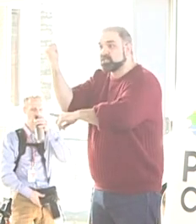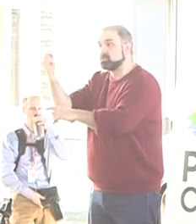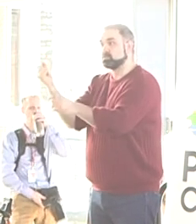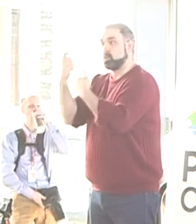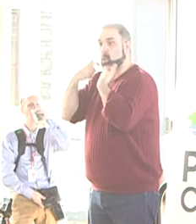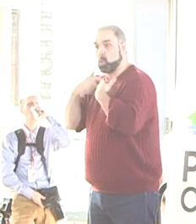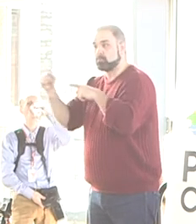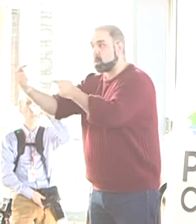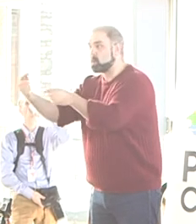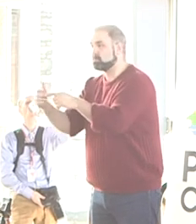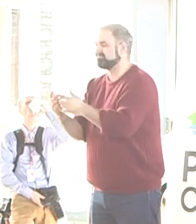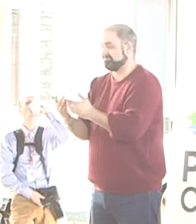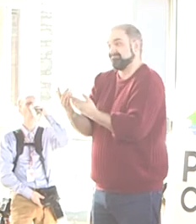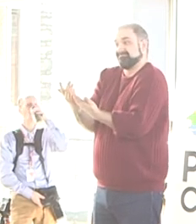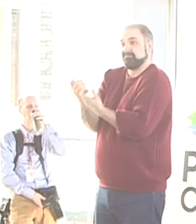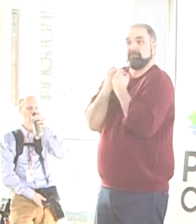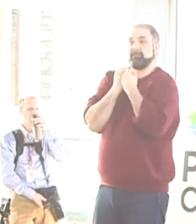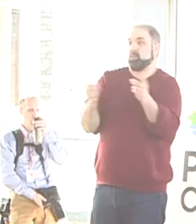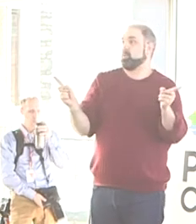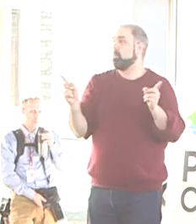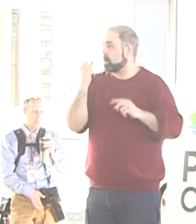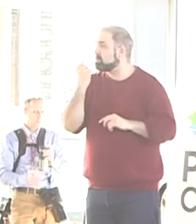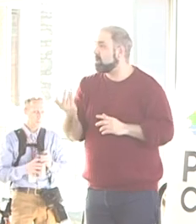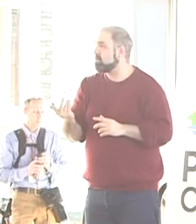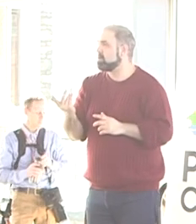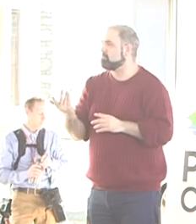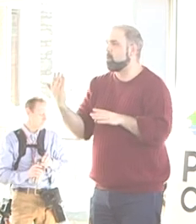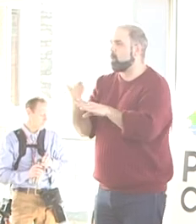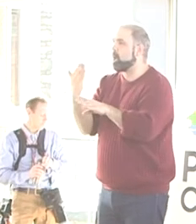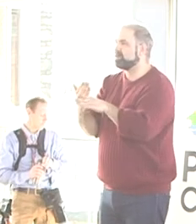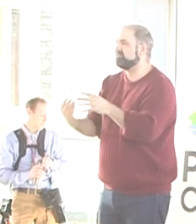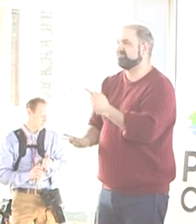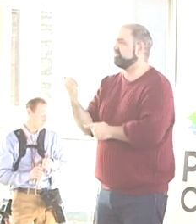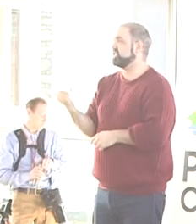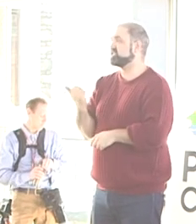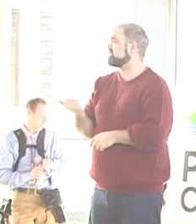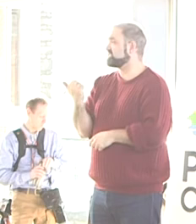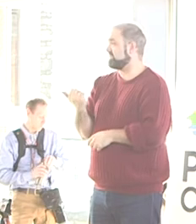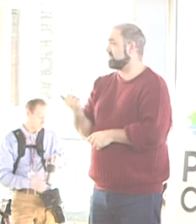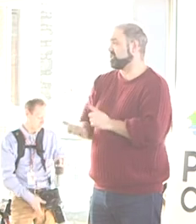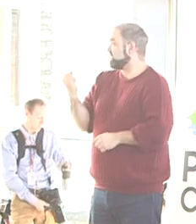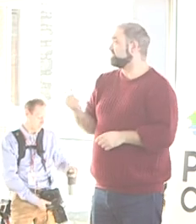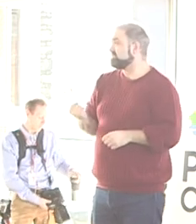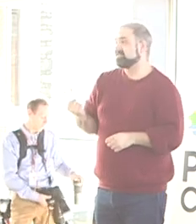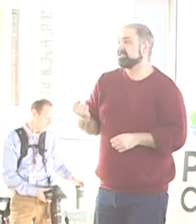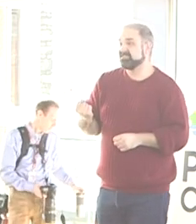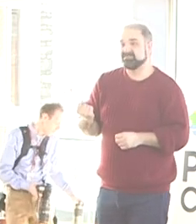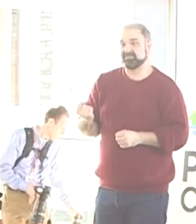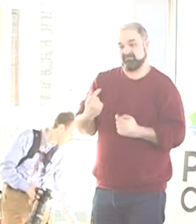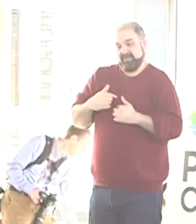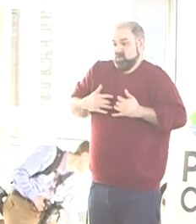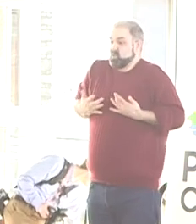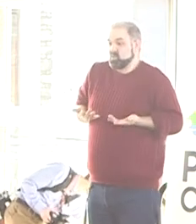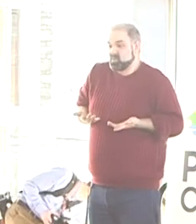But it was almost a prosaic thing. The work was done. And as I said, as far as I'm